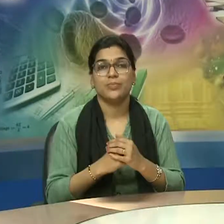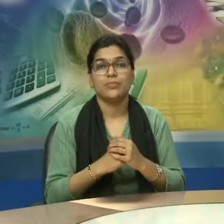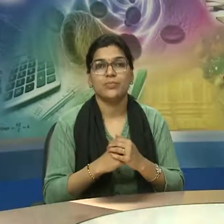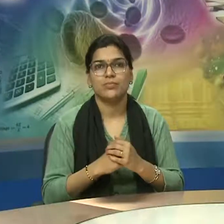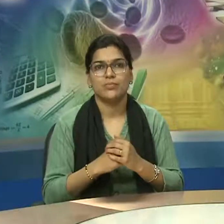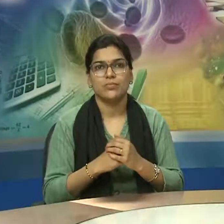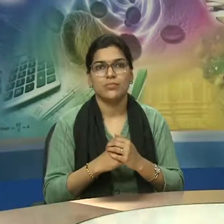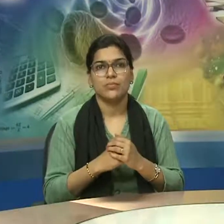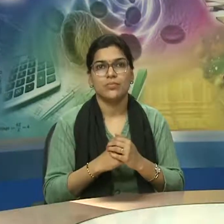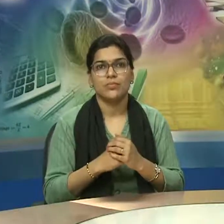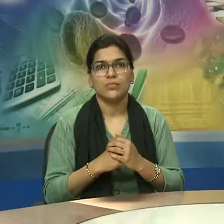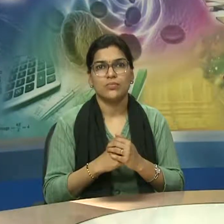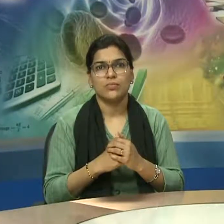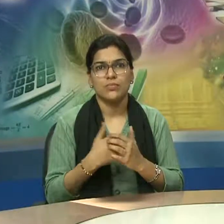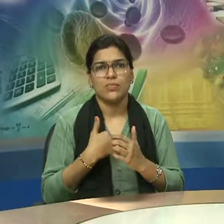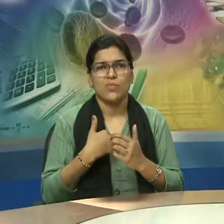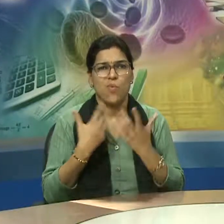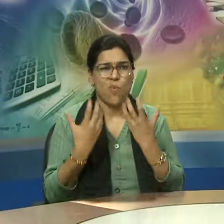like a fixed portrait smile.